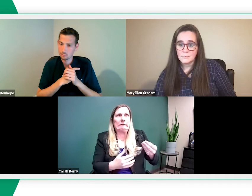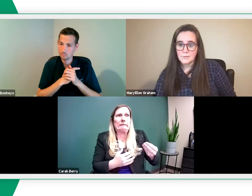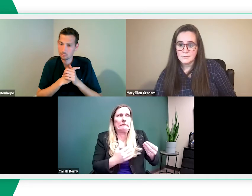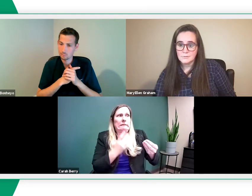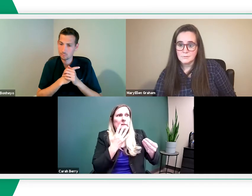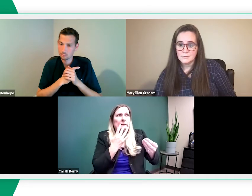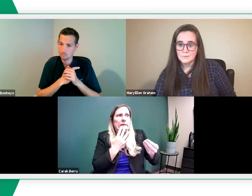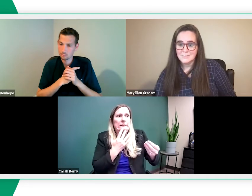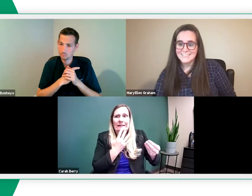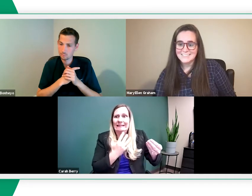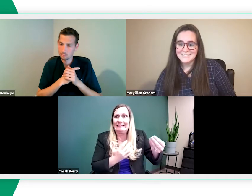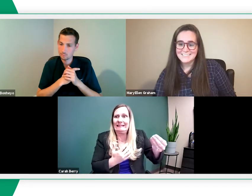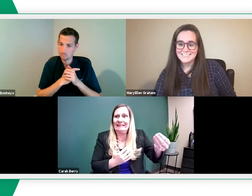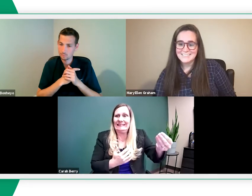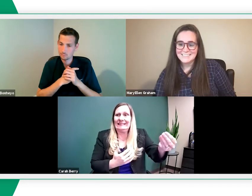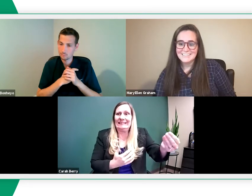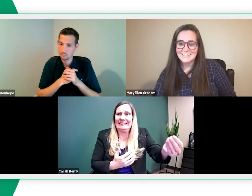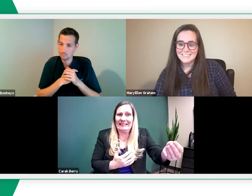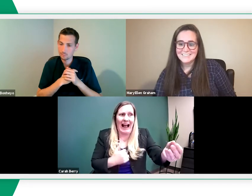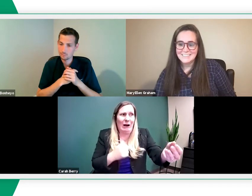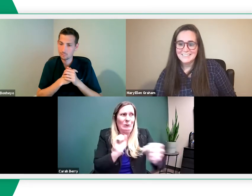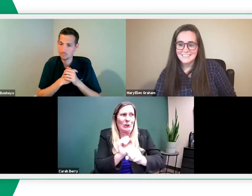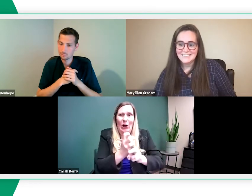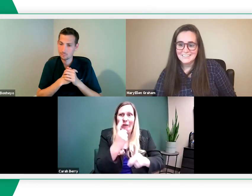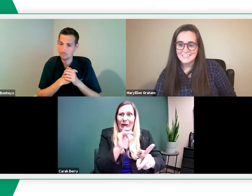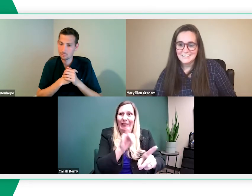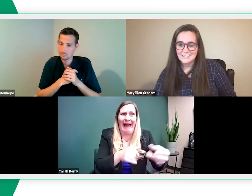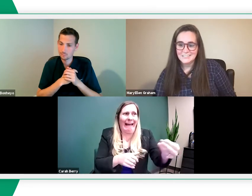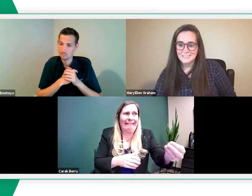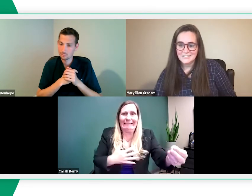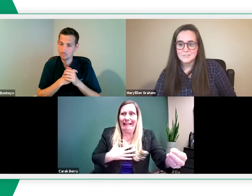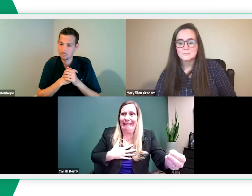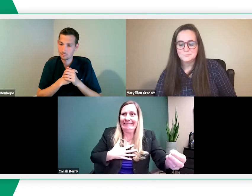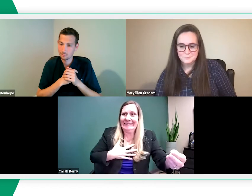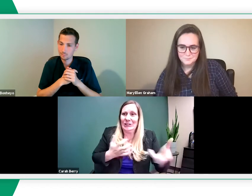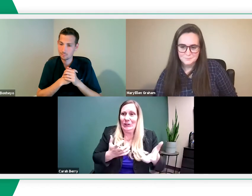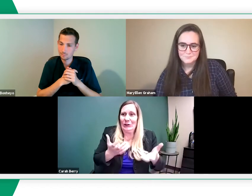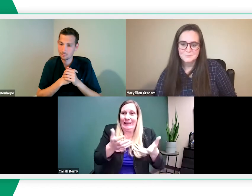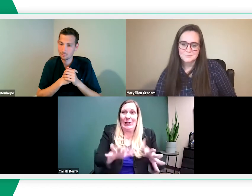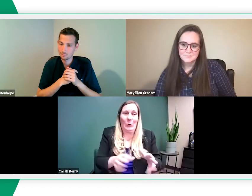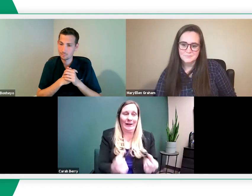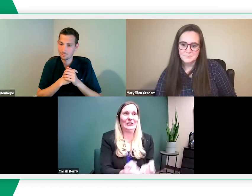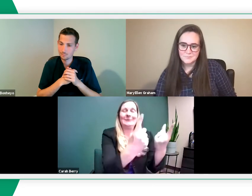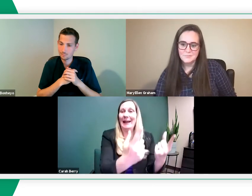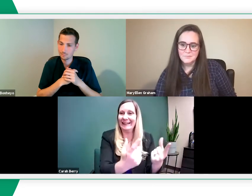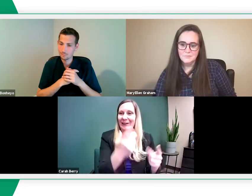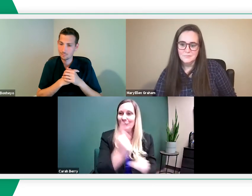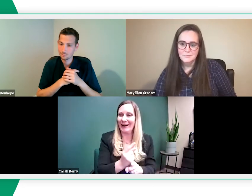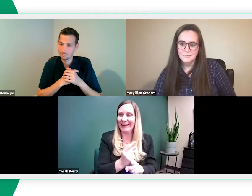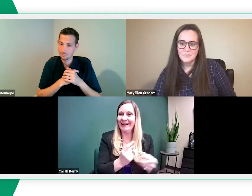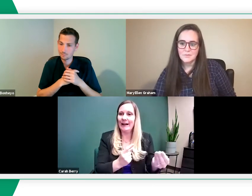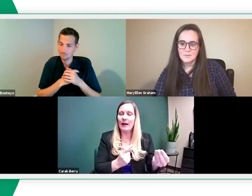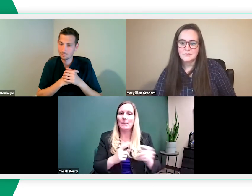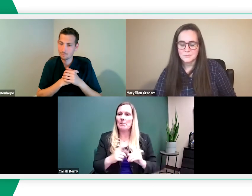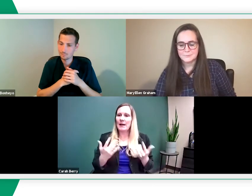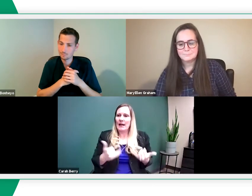they want to buy, if they want to buy something but they really want to try and save it, and they're thinking, I worked so hard for this money and I don't want to